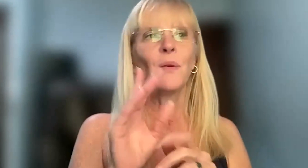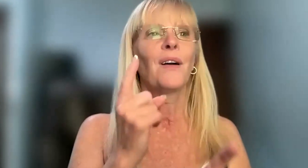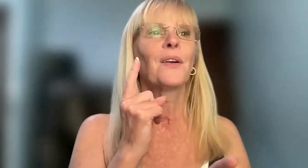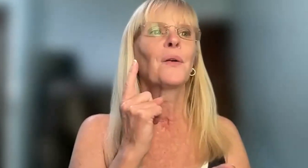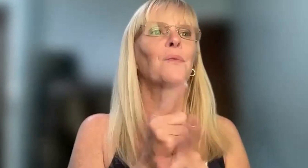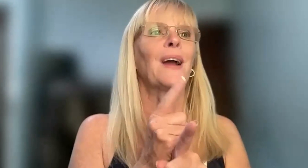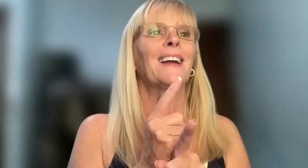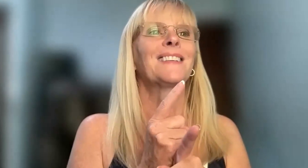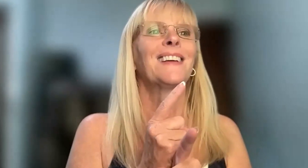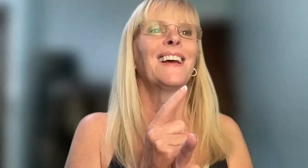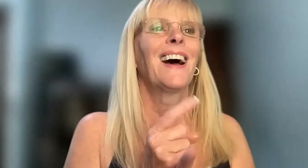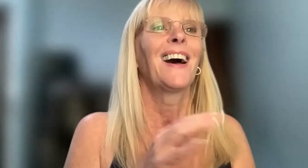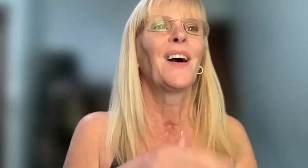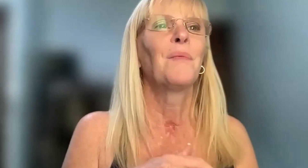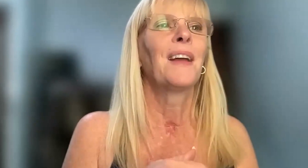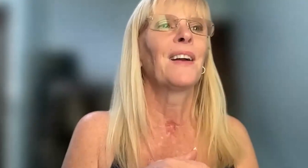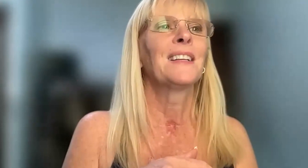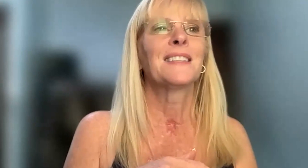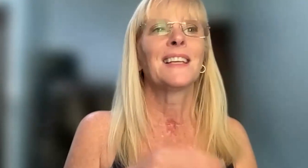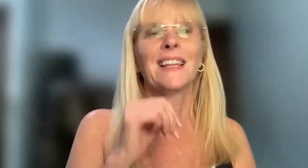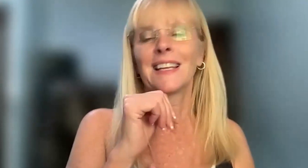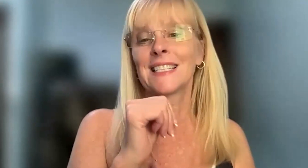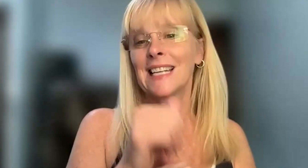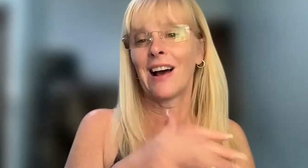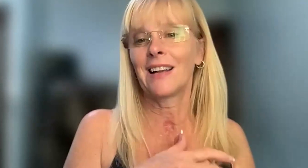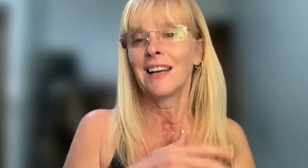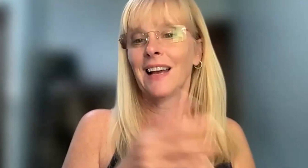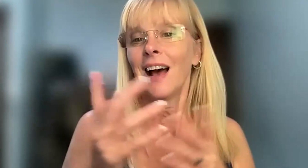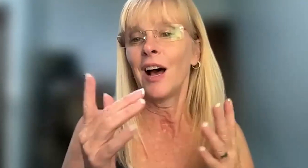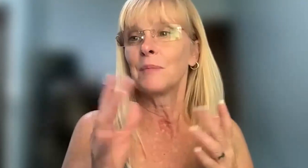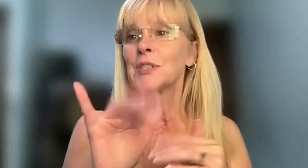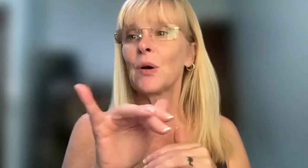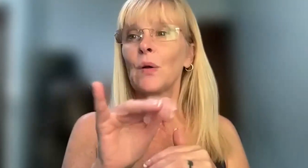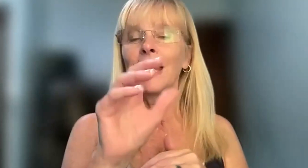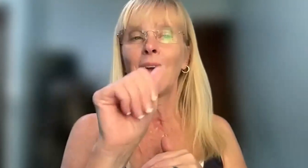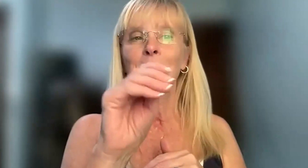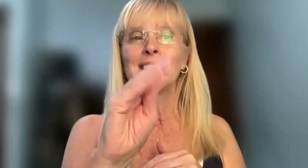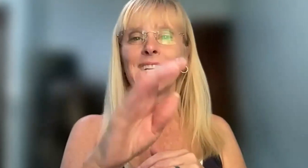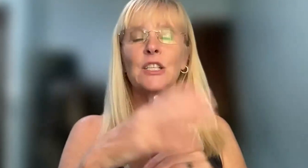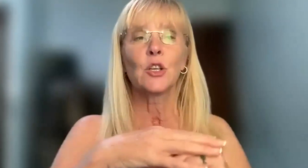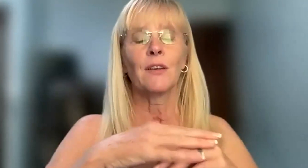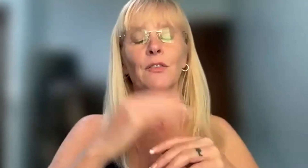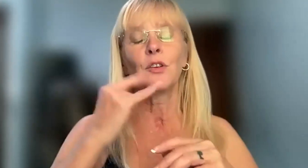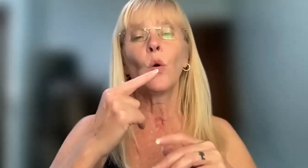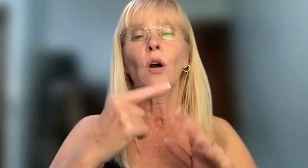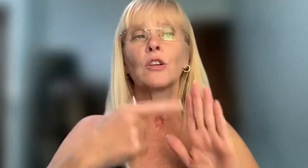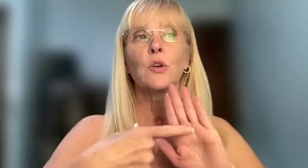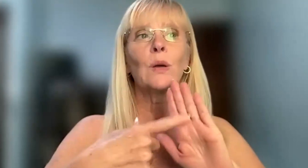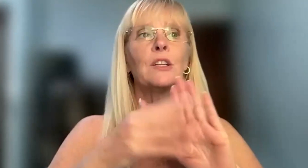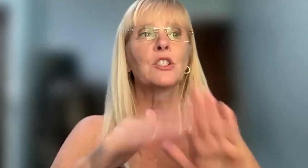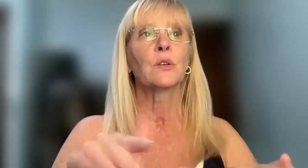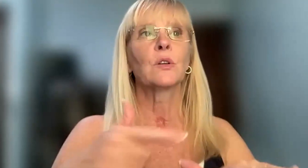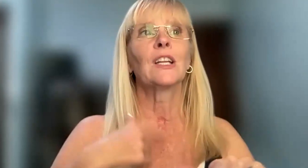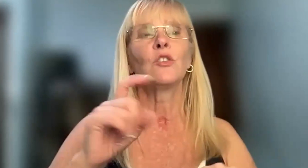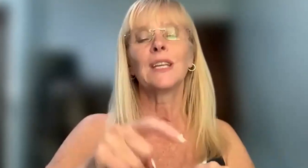are correct. That is not. So the ABCs, if you are showing the children and you need